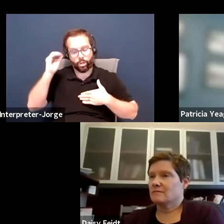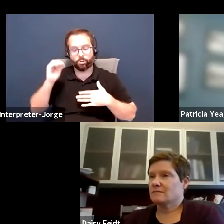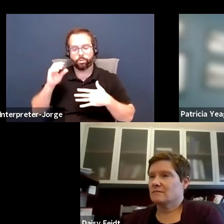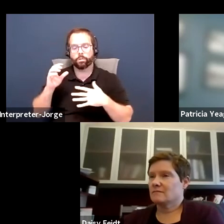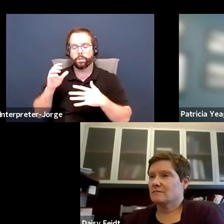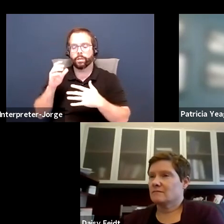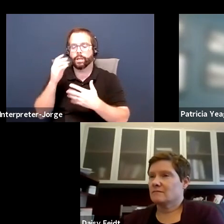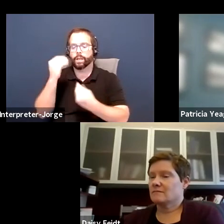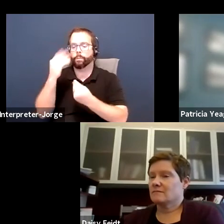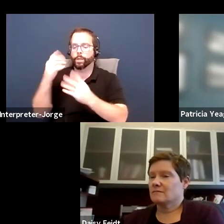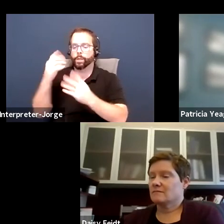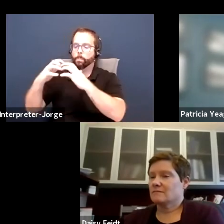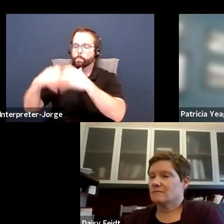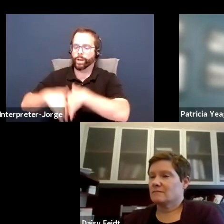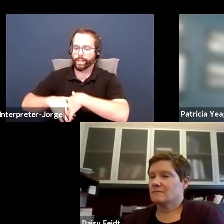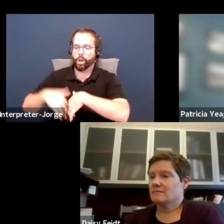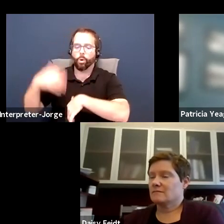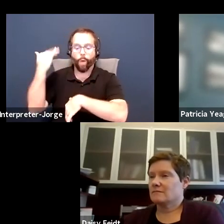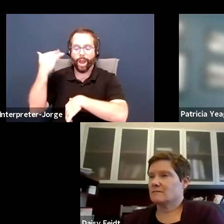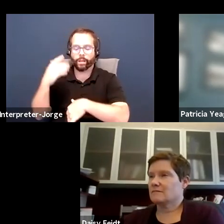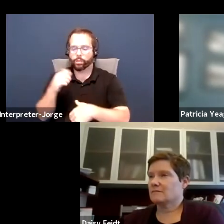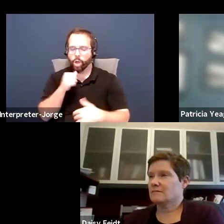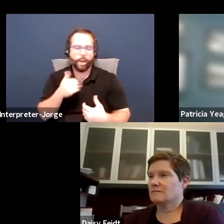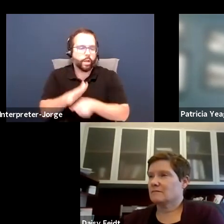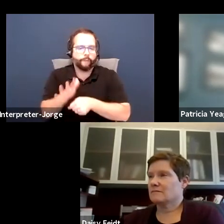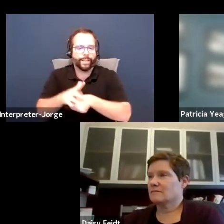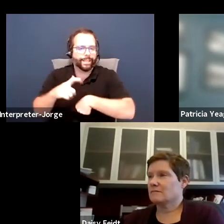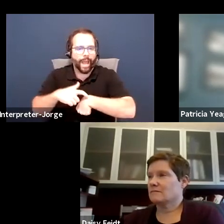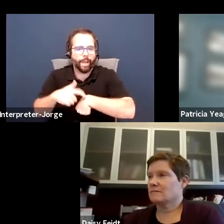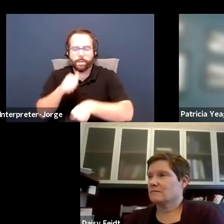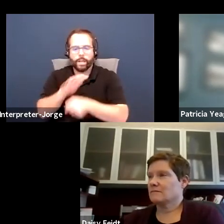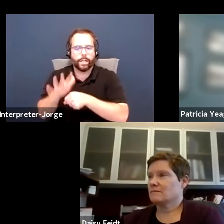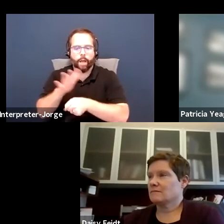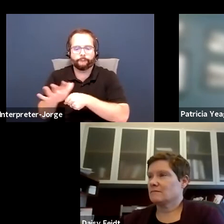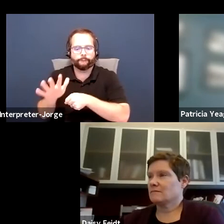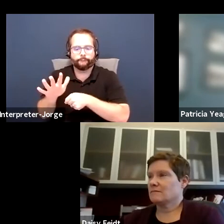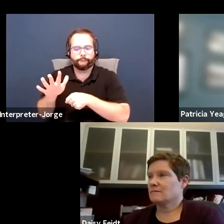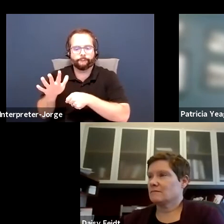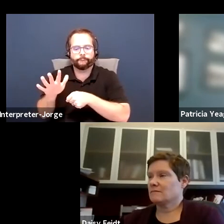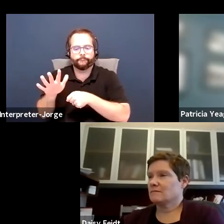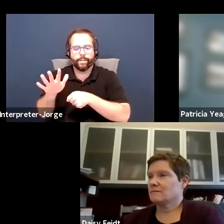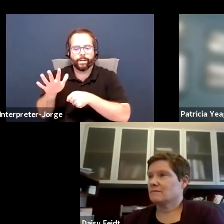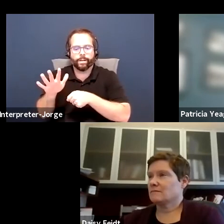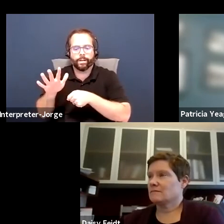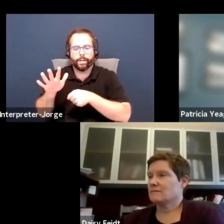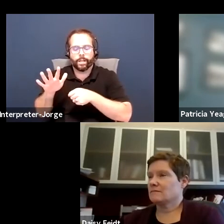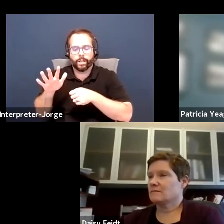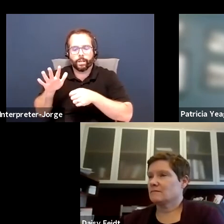use it effectively. It's not, I don't know if I can think of any resources that help you with that